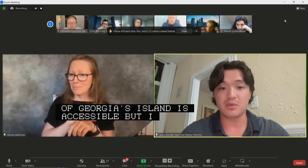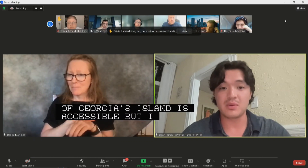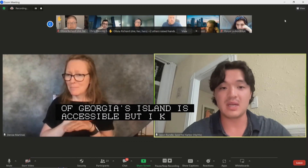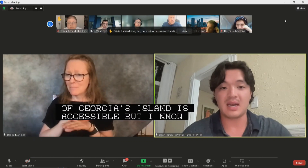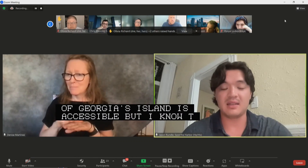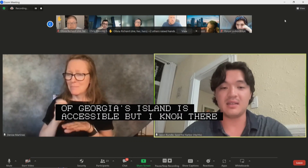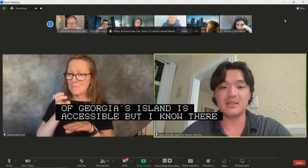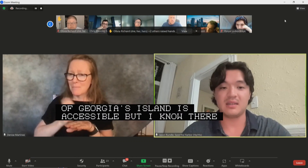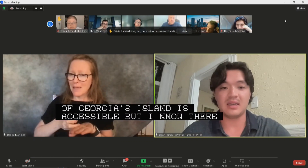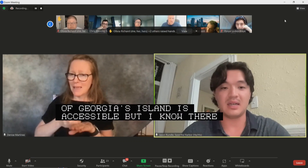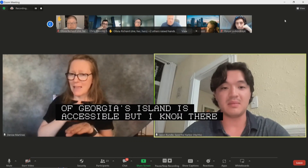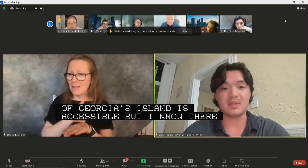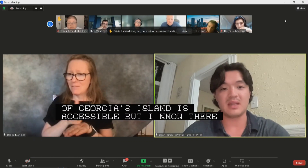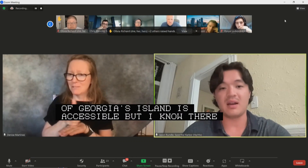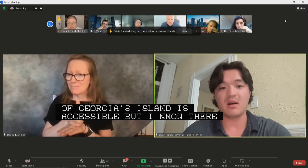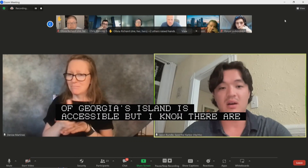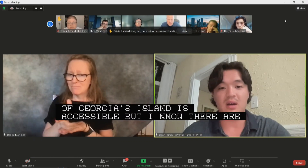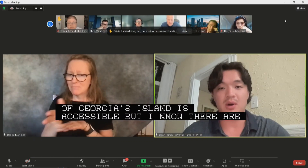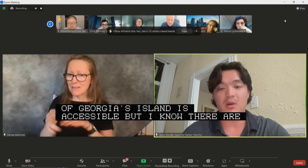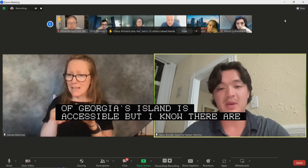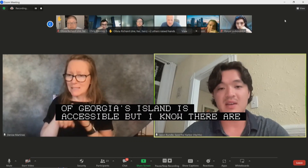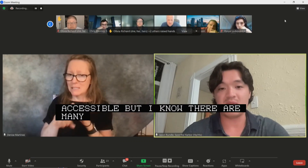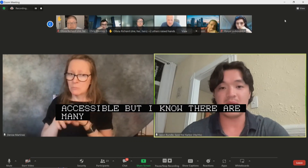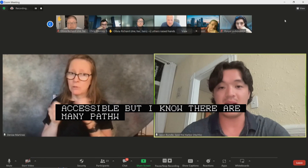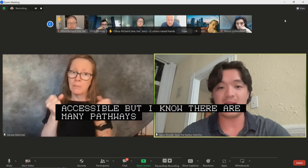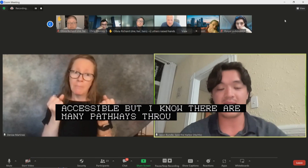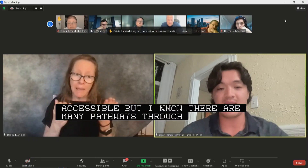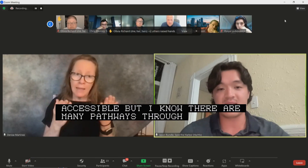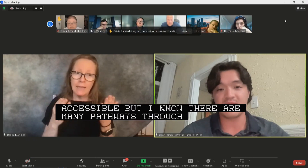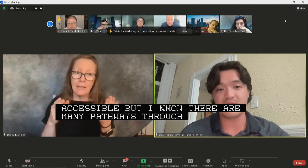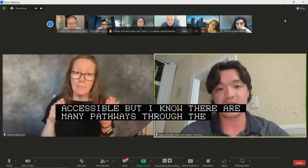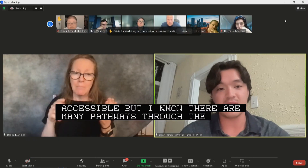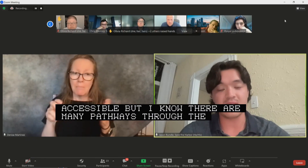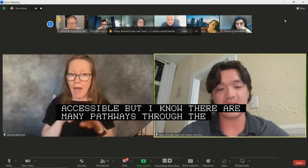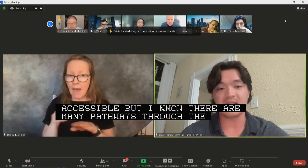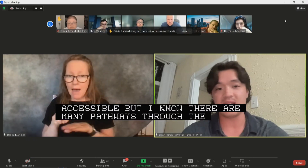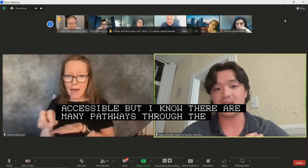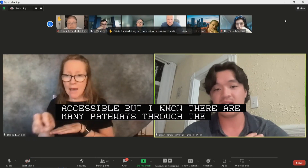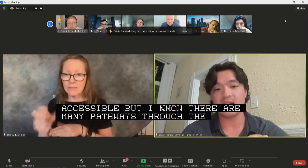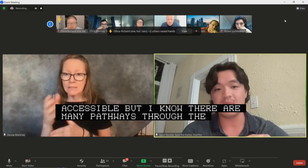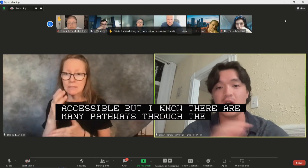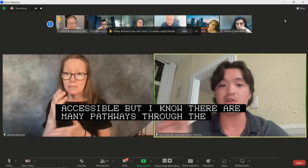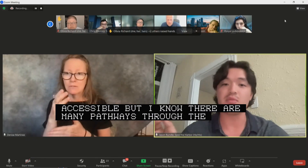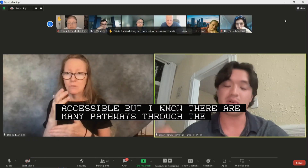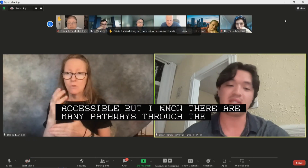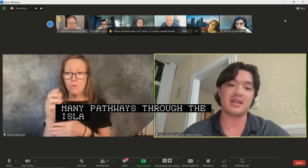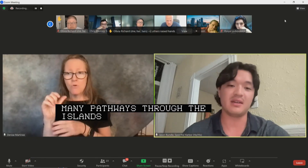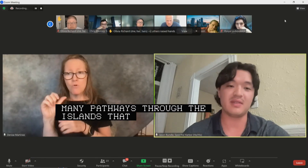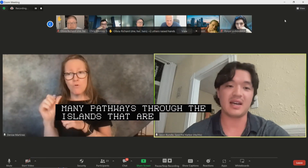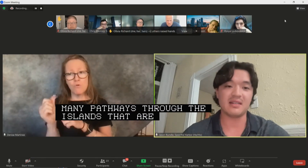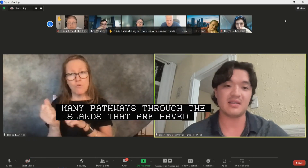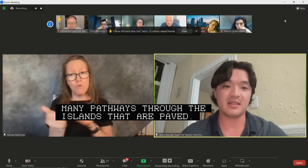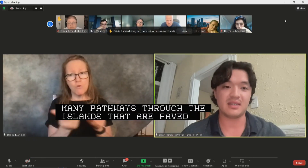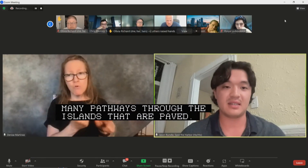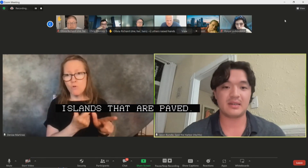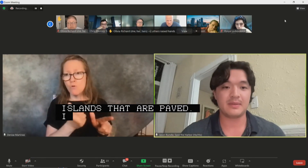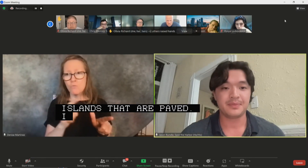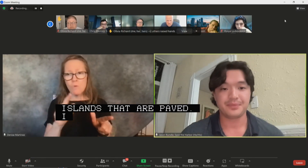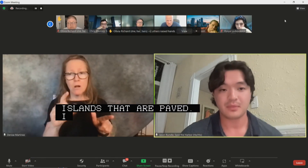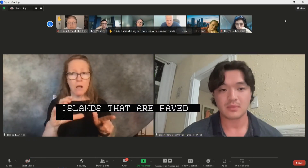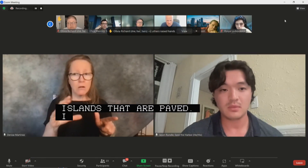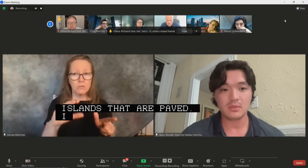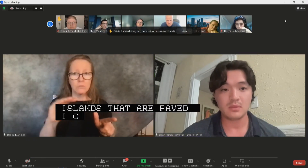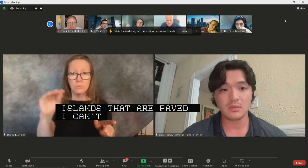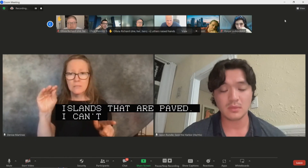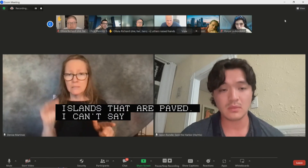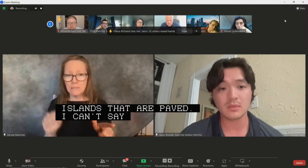pathways through the island that are paved, but I can't say for certain that the 100% of the island is.